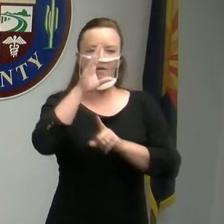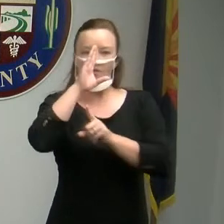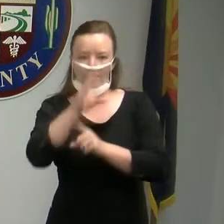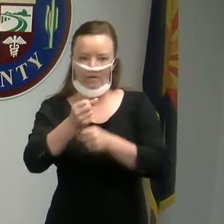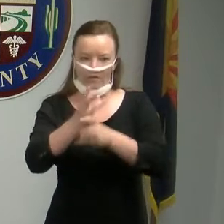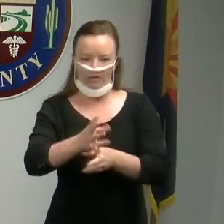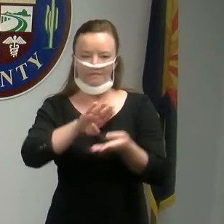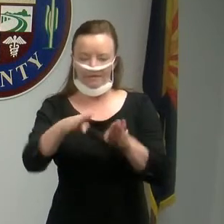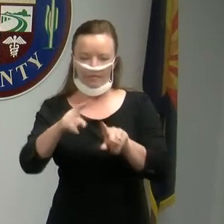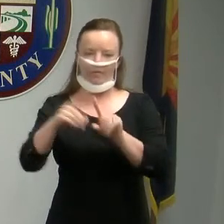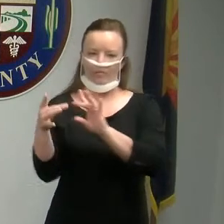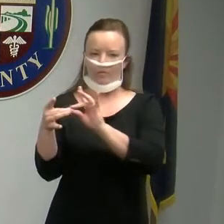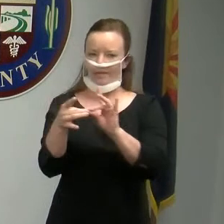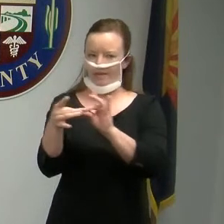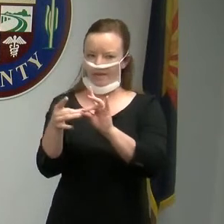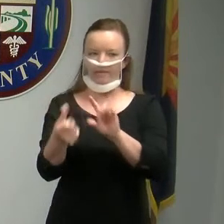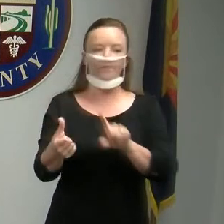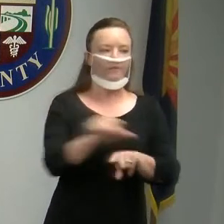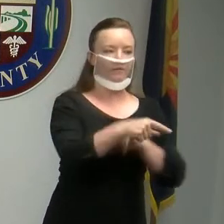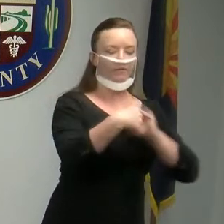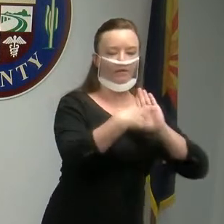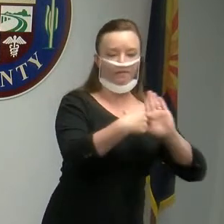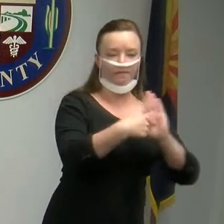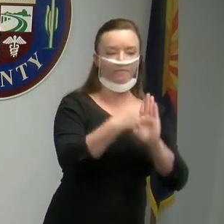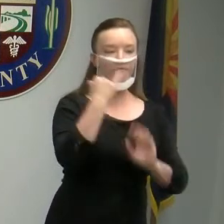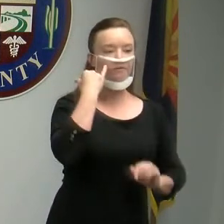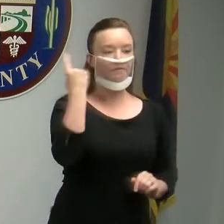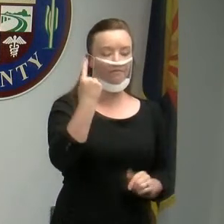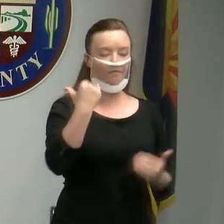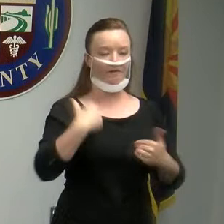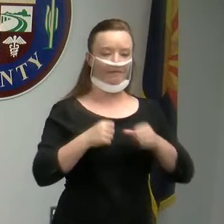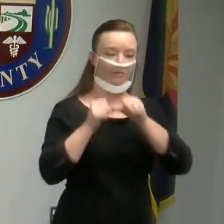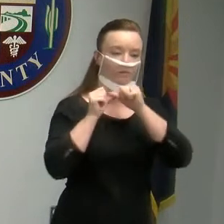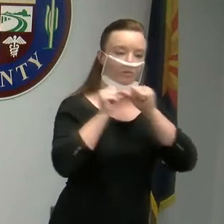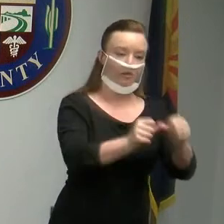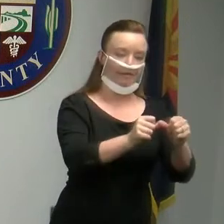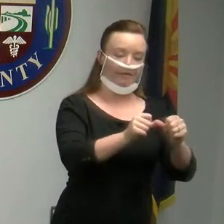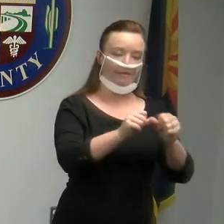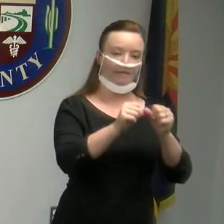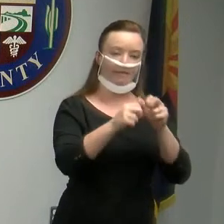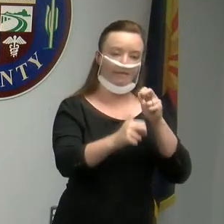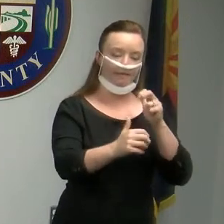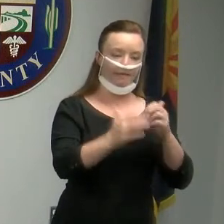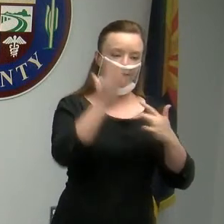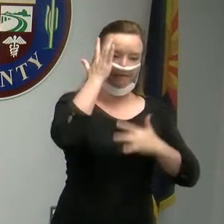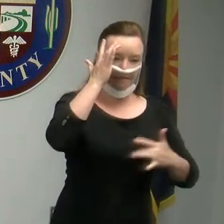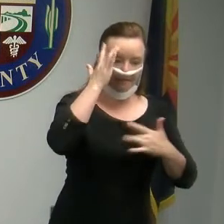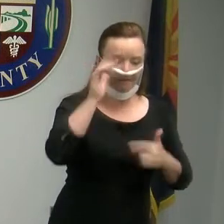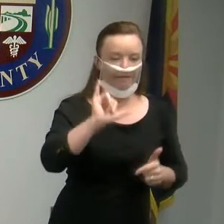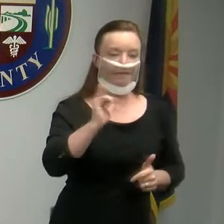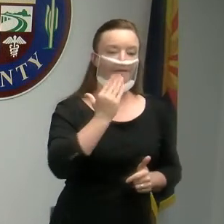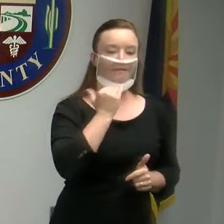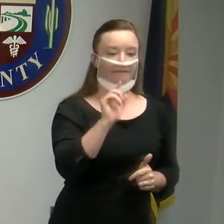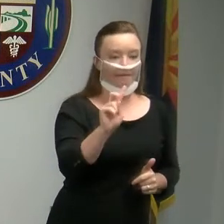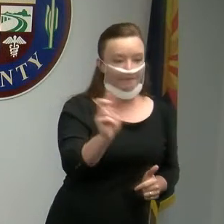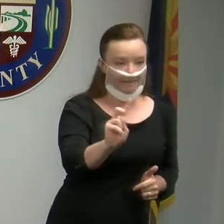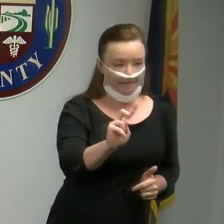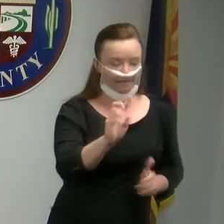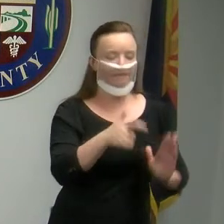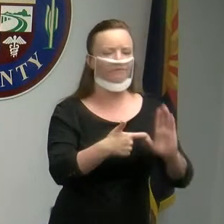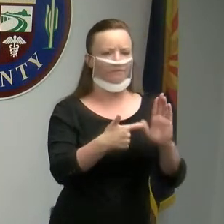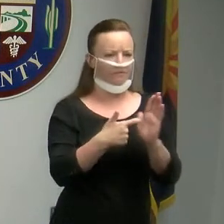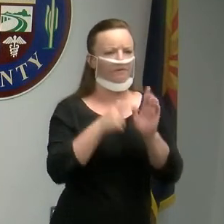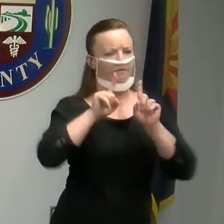lead to death, where people who have chronic conditions, perhaps diabetes, or other ones that require regular visits to a